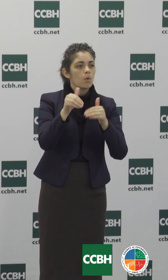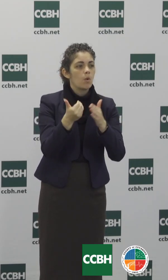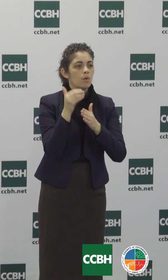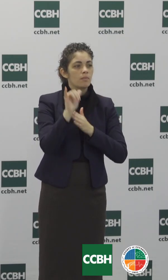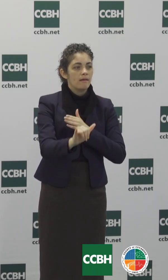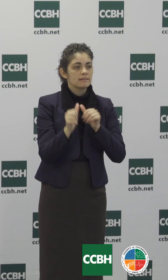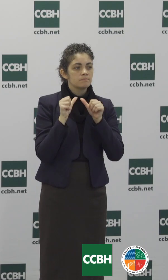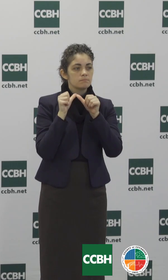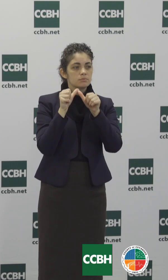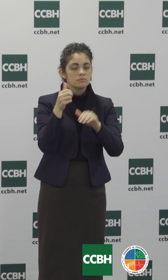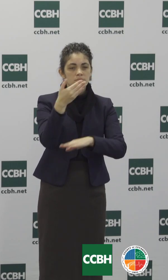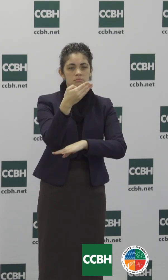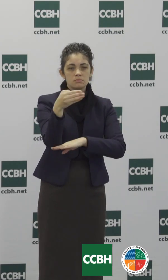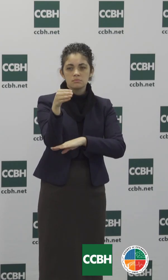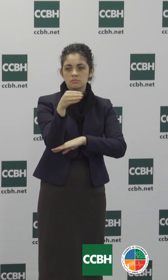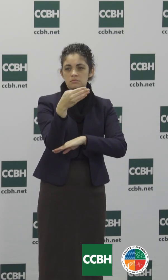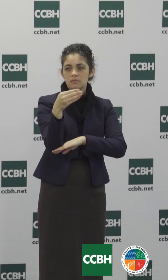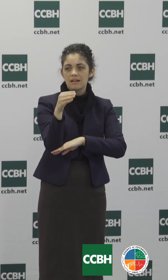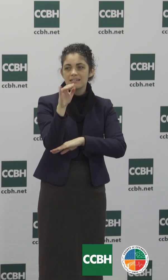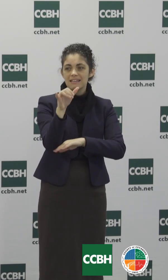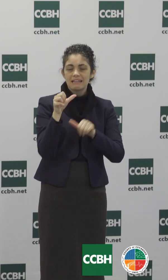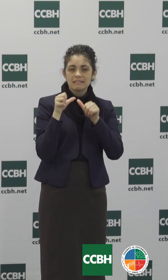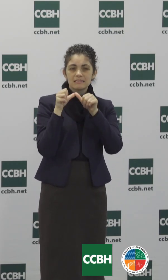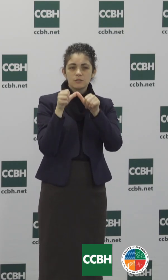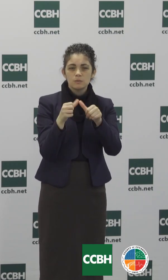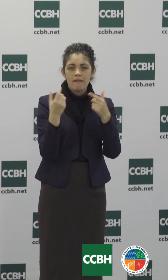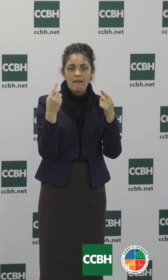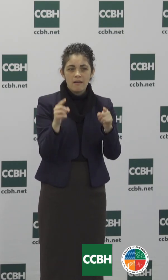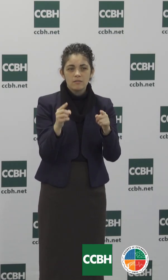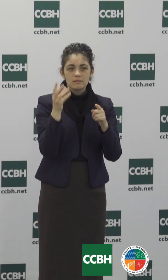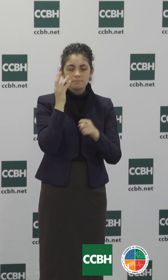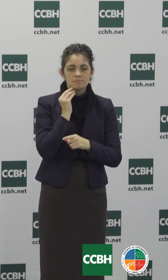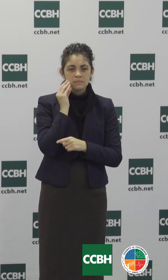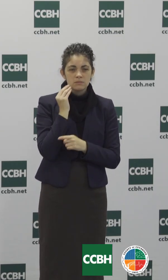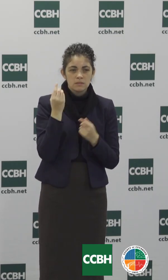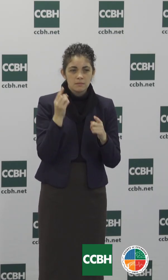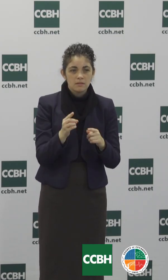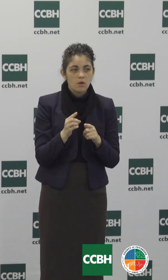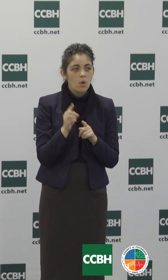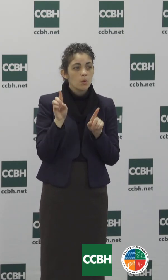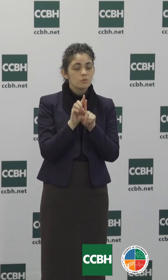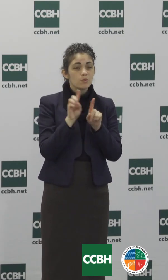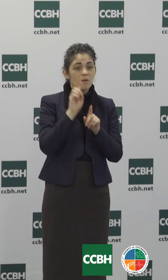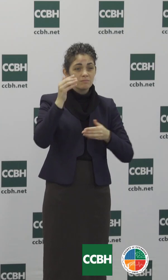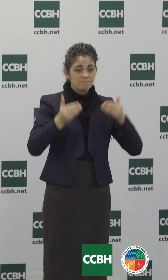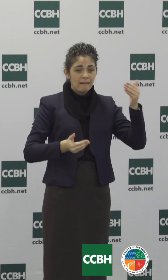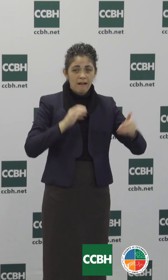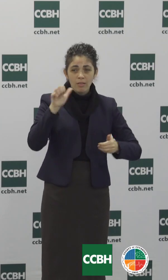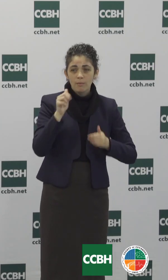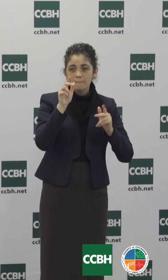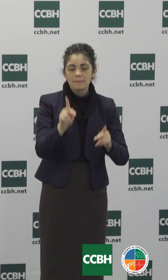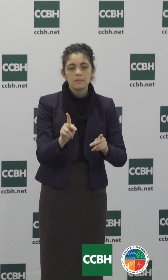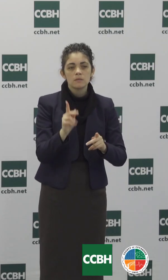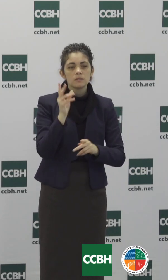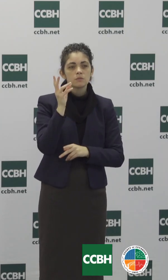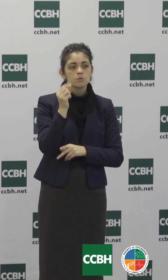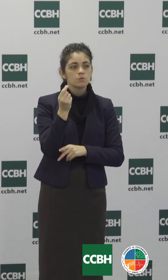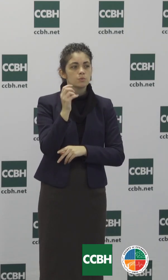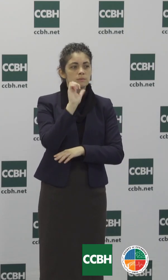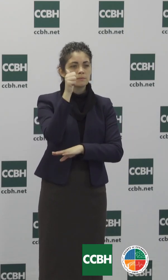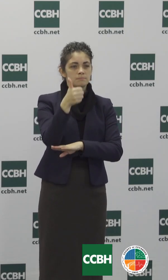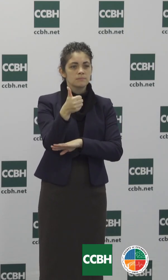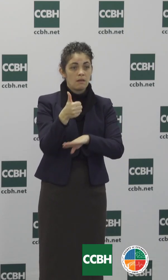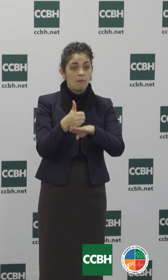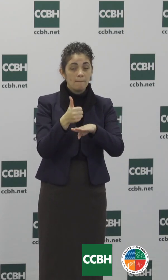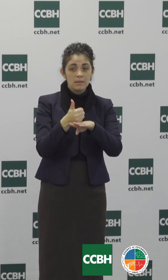this crisis continues. And I invite others around our community to do the same thing.